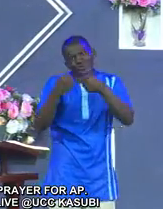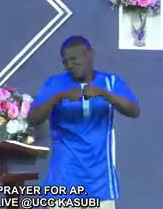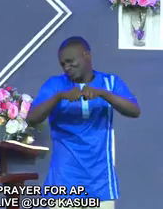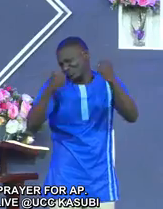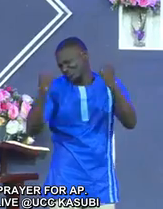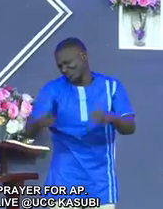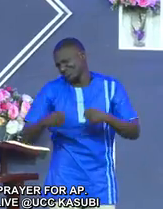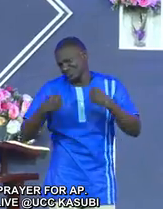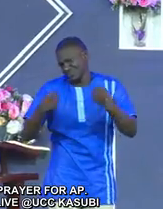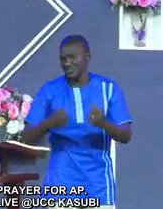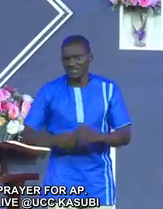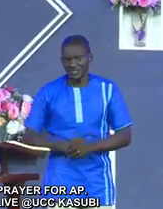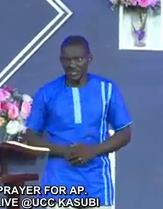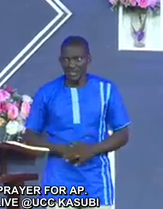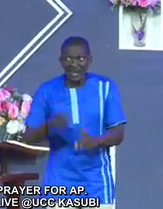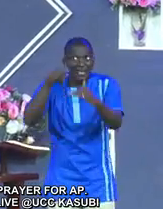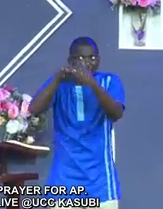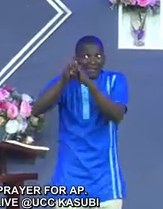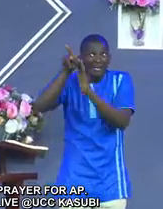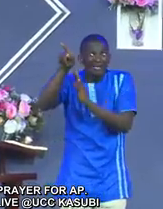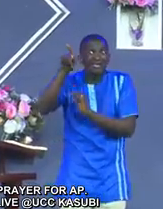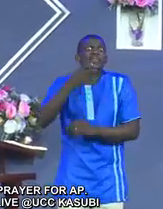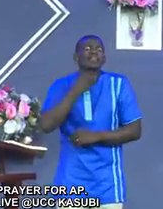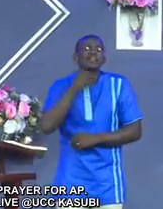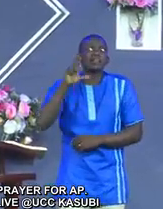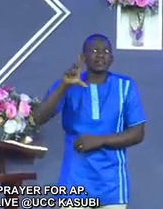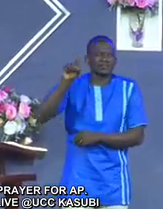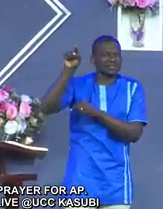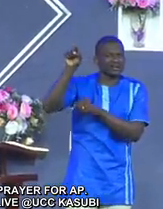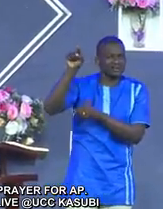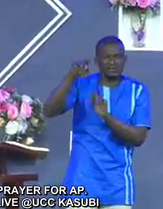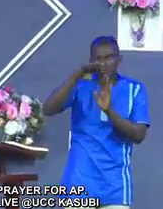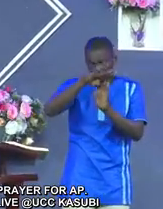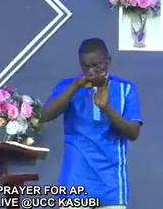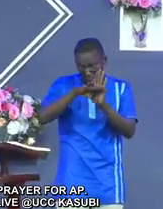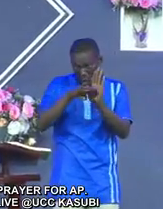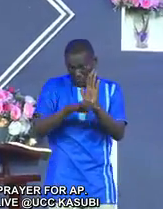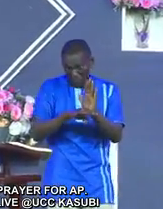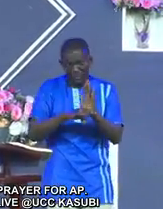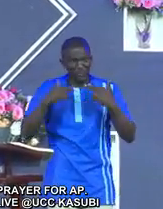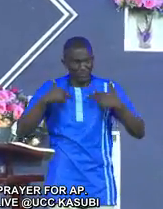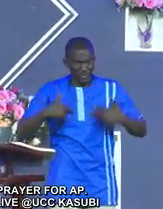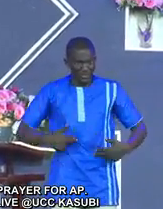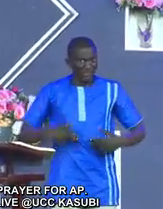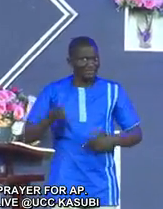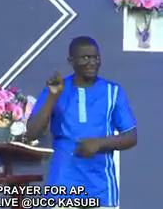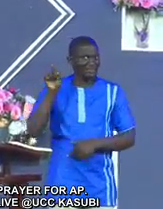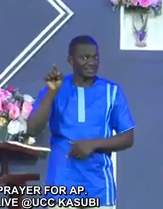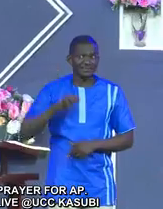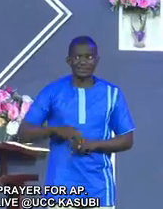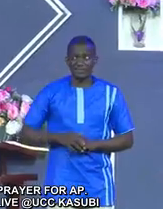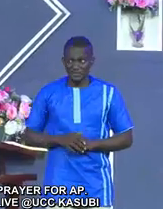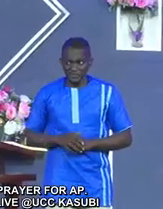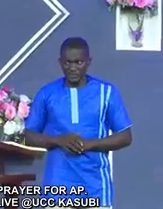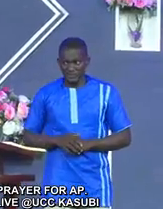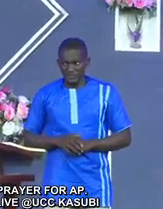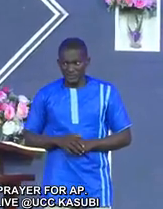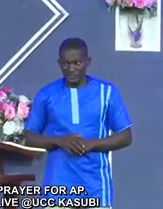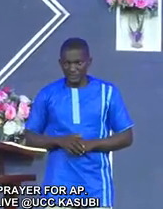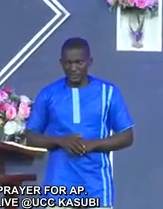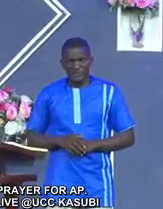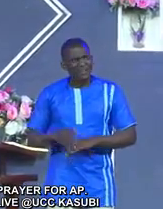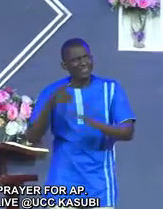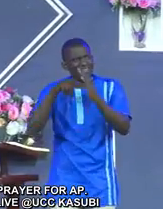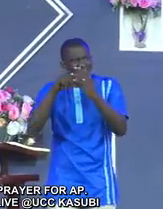hard. Nayingirako maximum prison eyo eruzeera kula program z'ebyobulamu. One time I went to the maximum prison in Muzira for the health program.